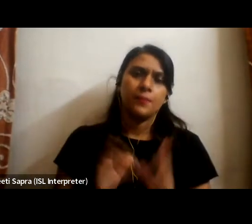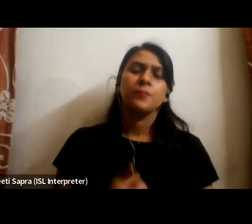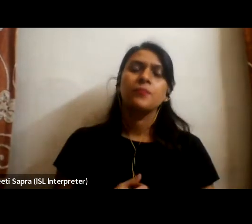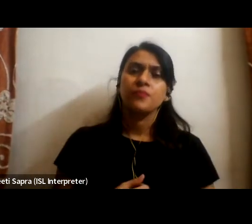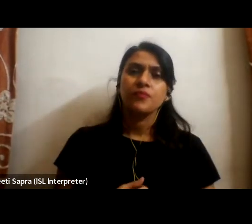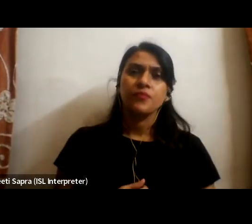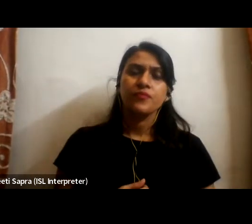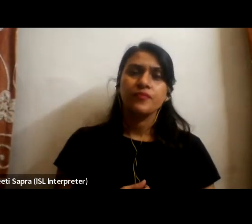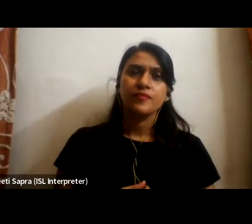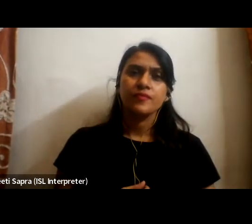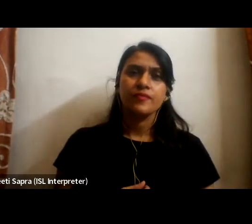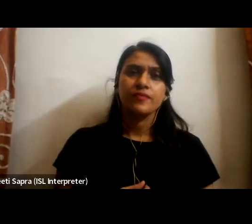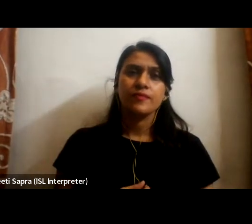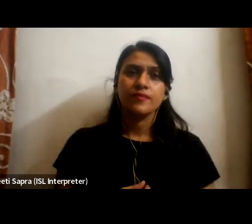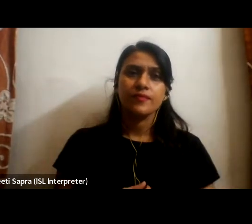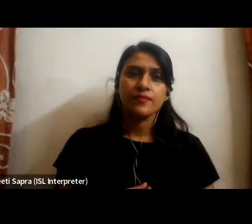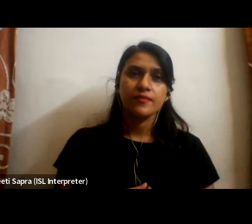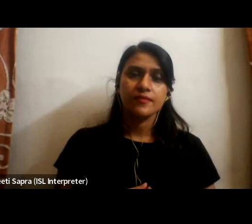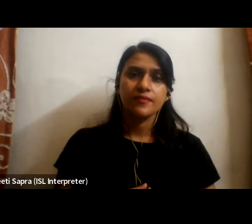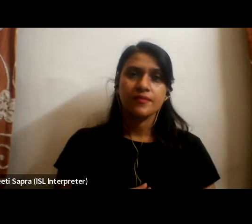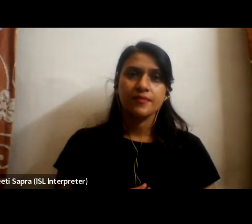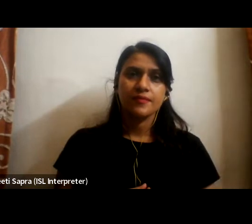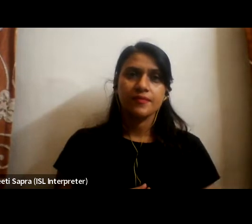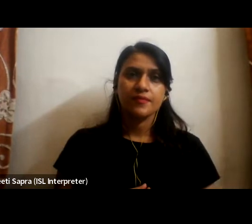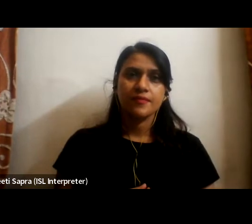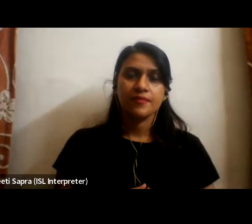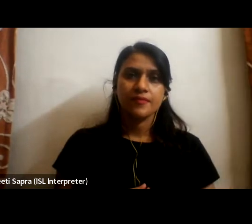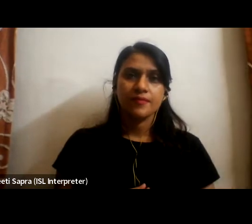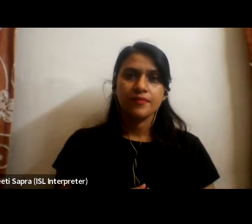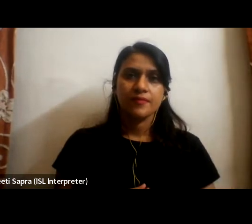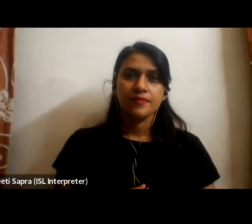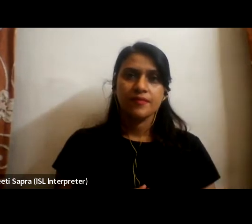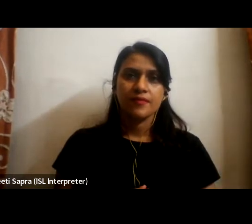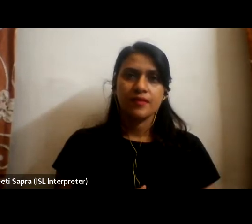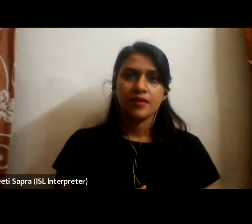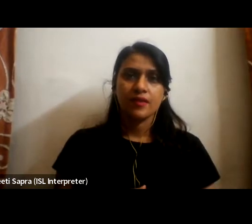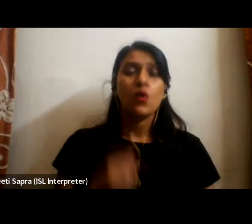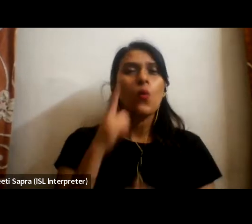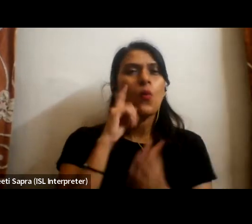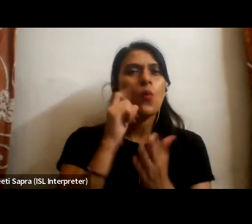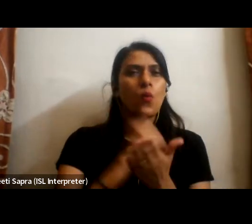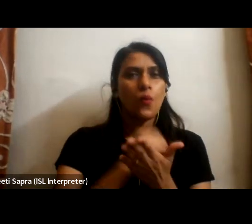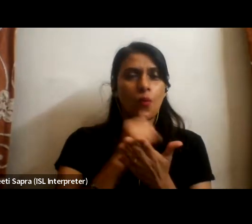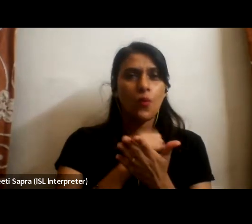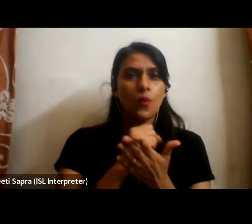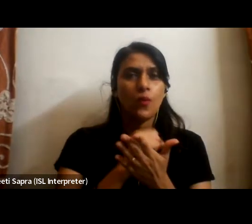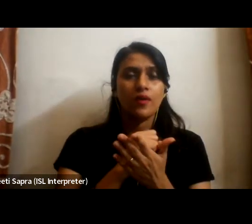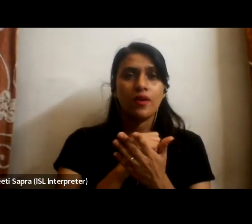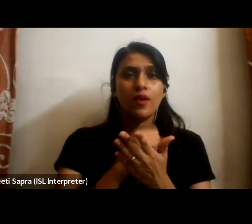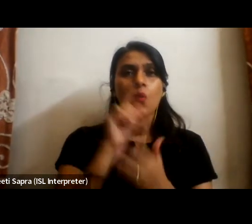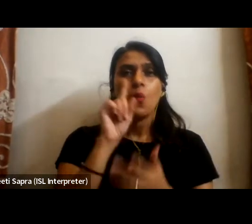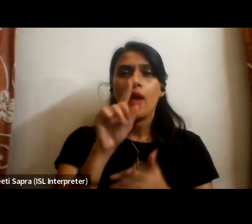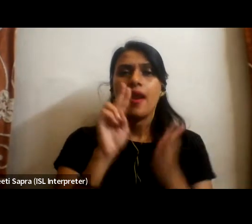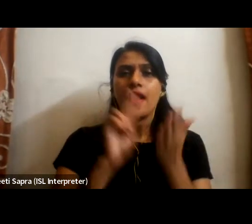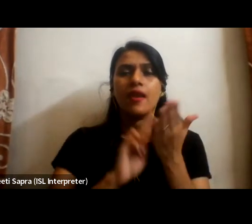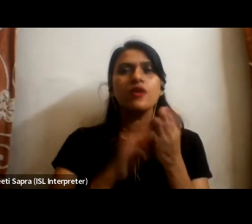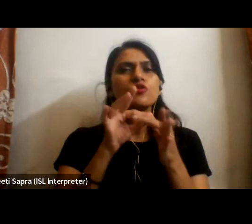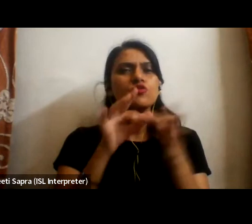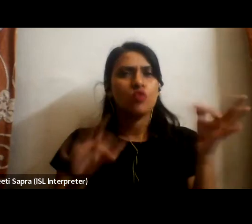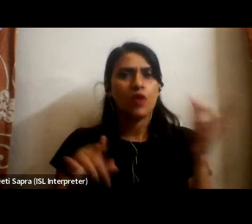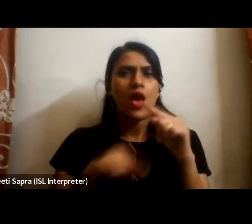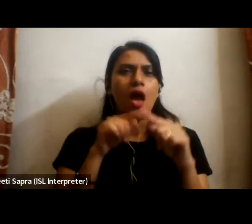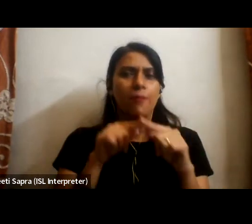Now, so in that sense, we are countering one kind of narrative against the court, which is that from